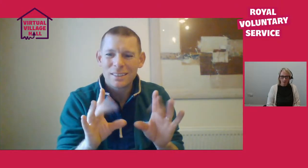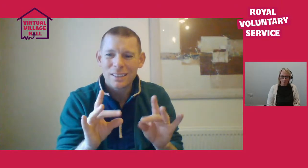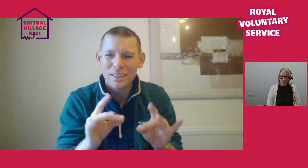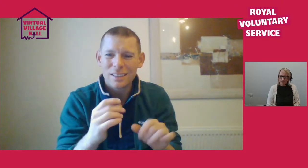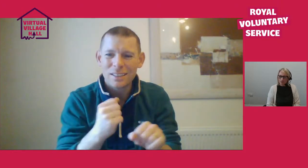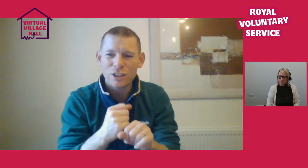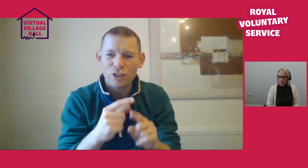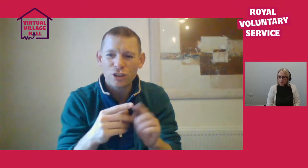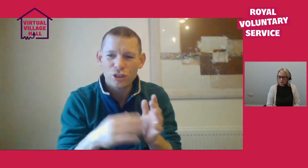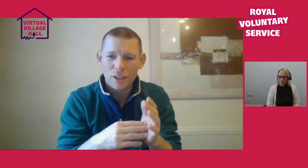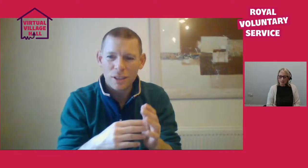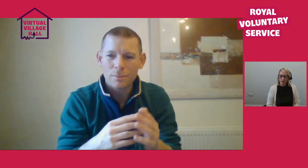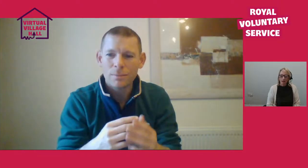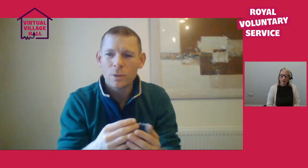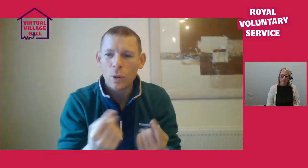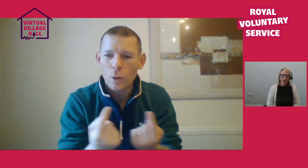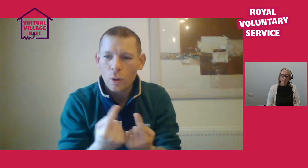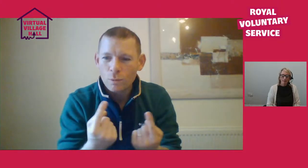Art.